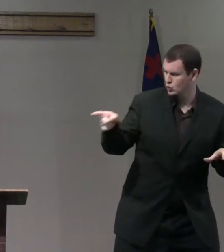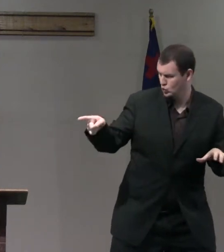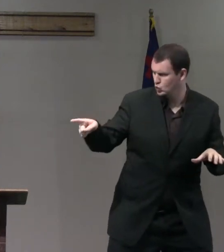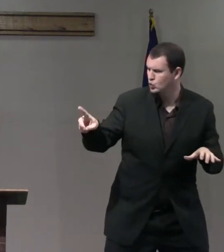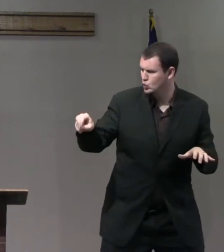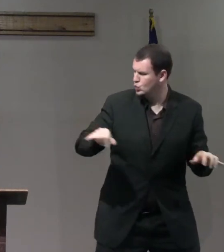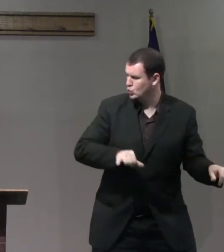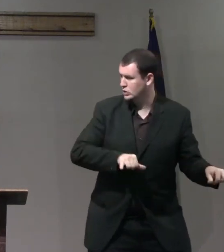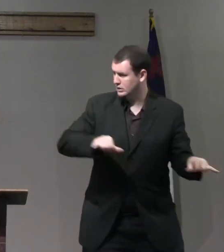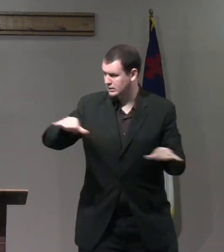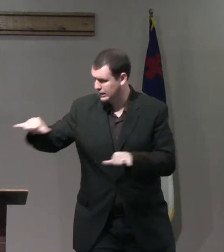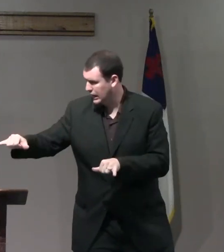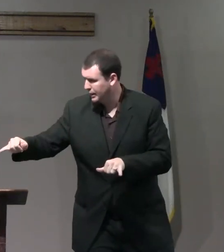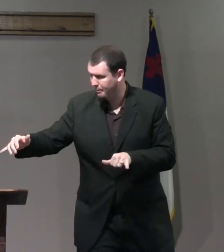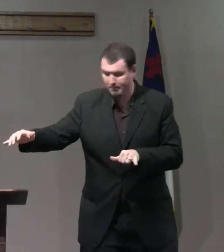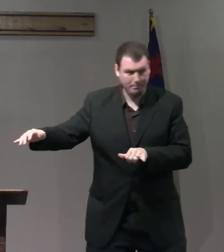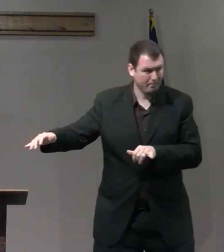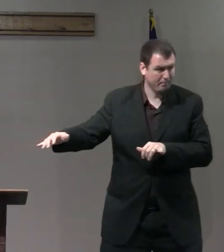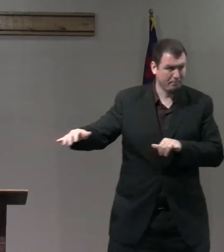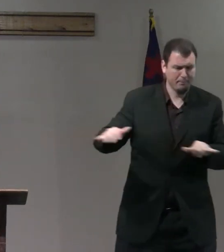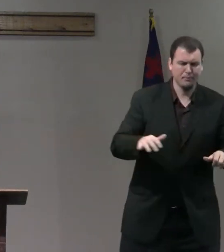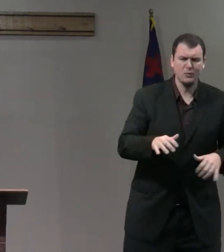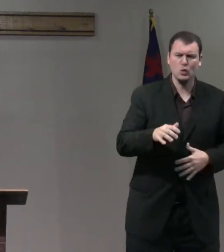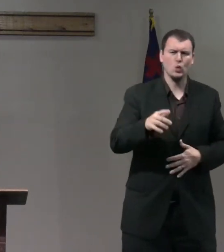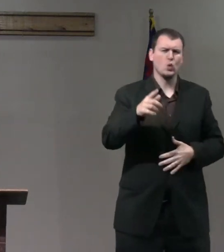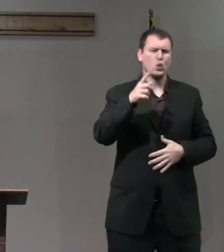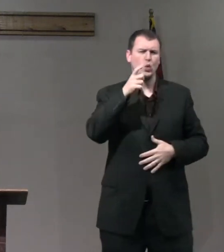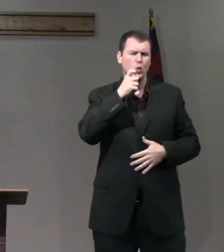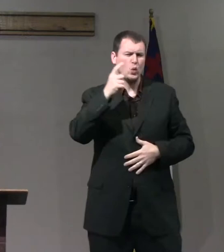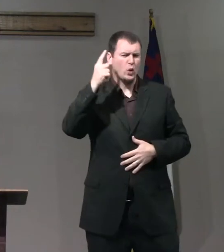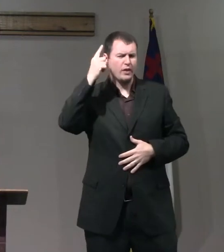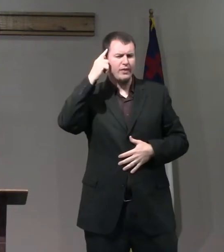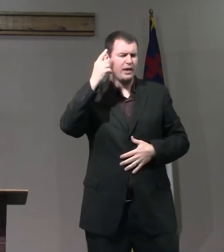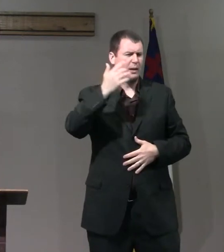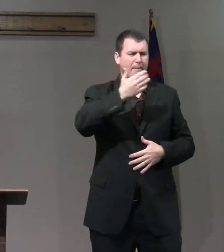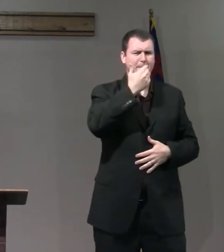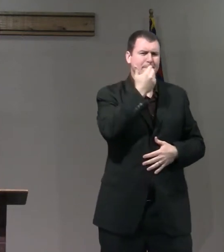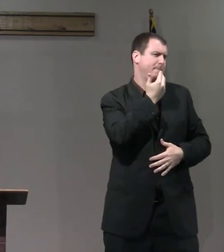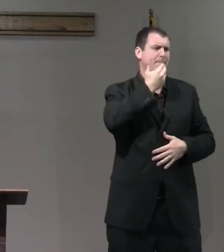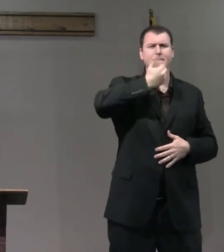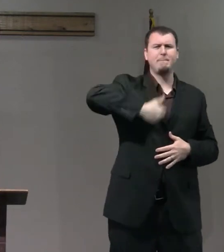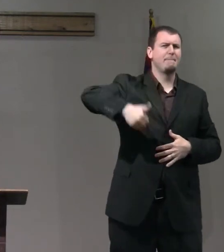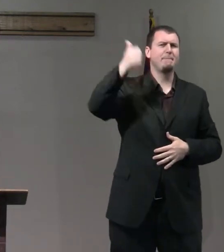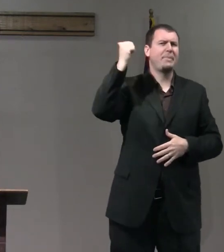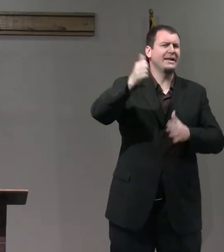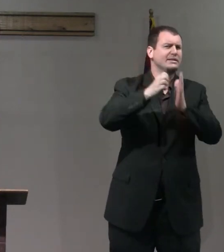example and do as he does. So, who do you think